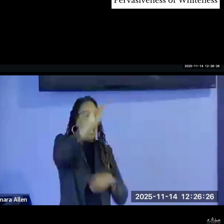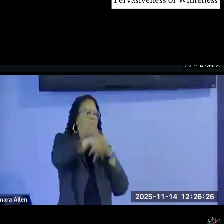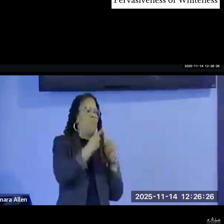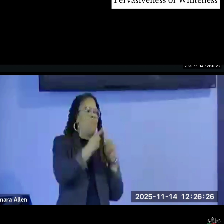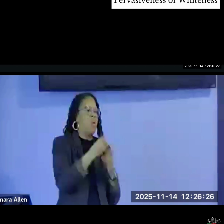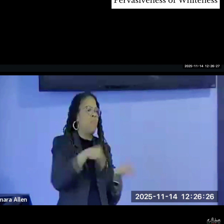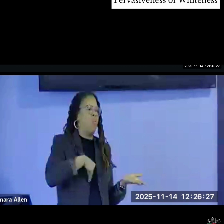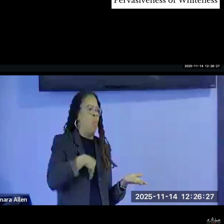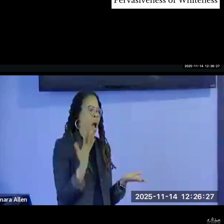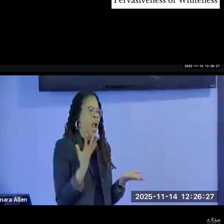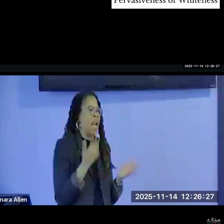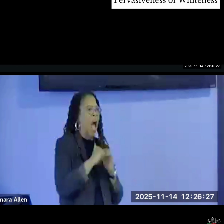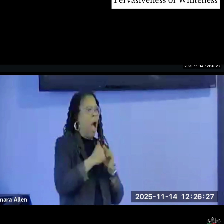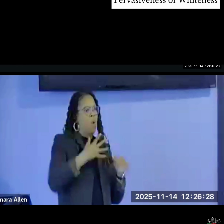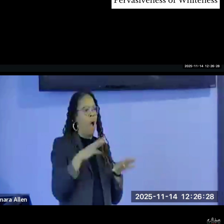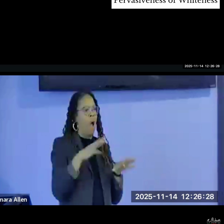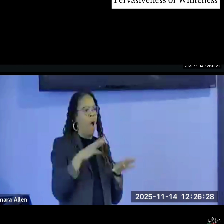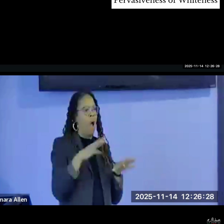white standards.